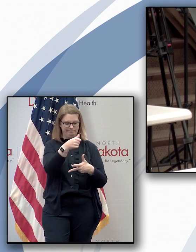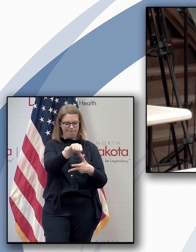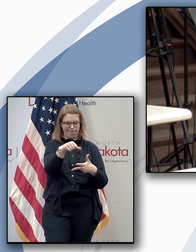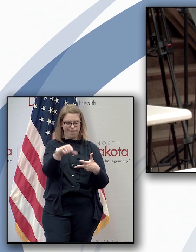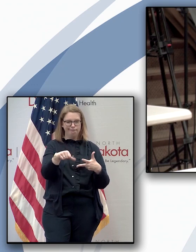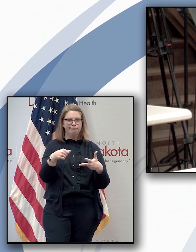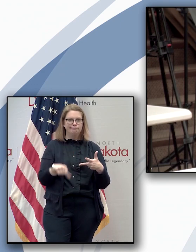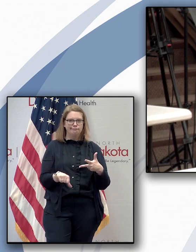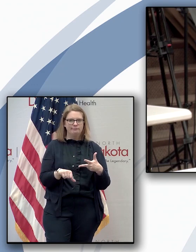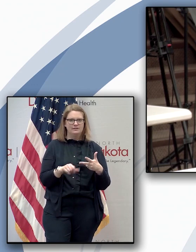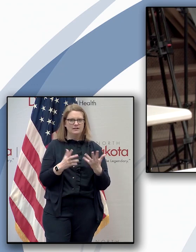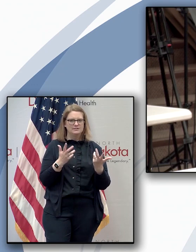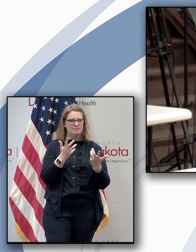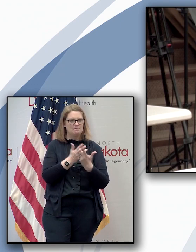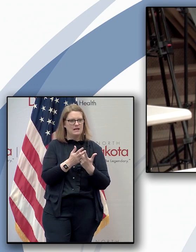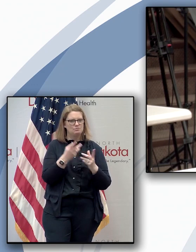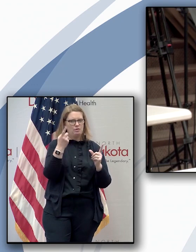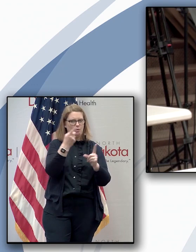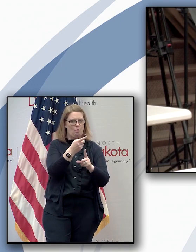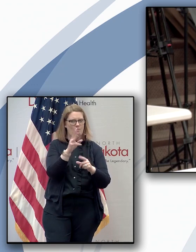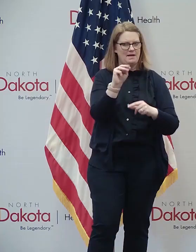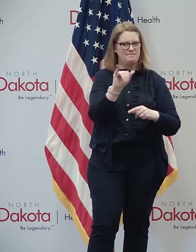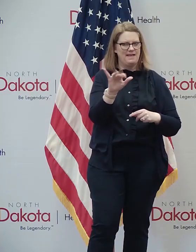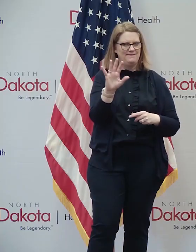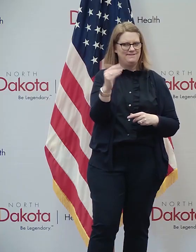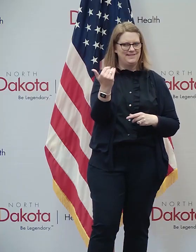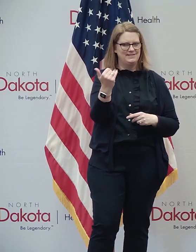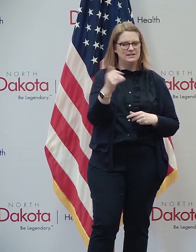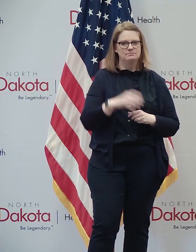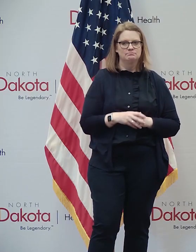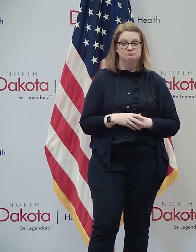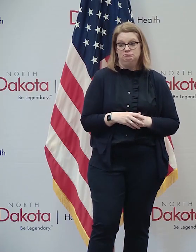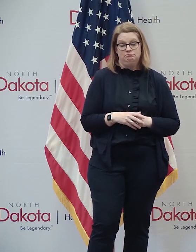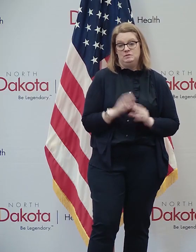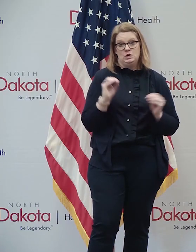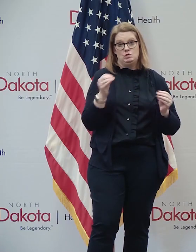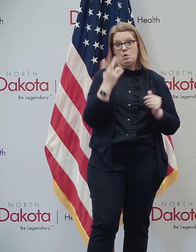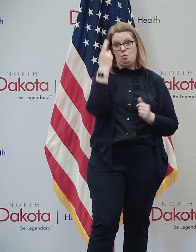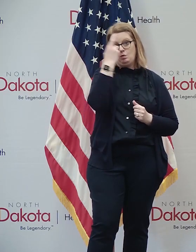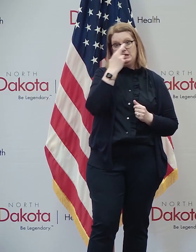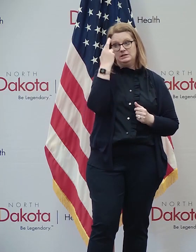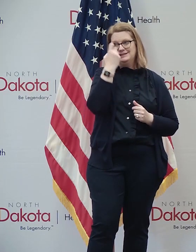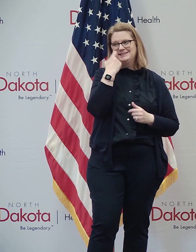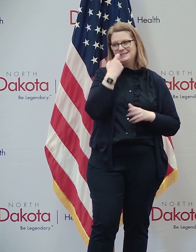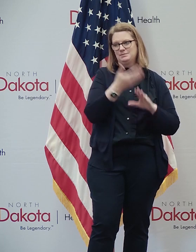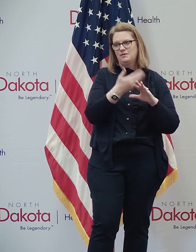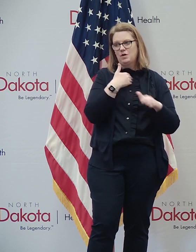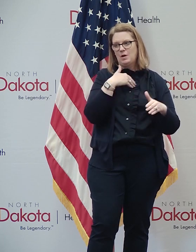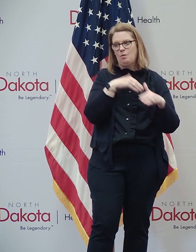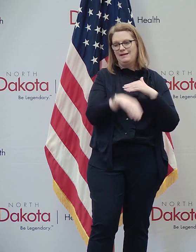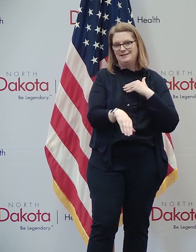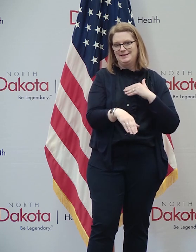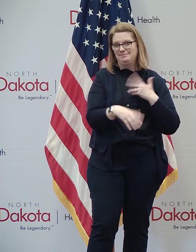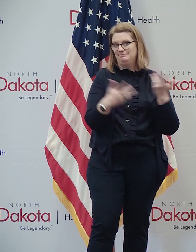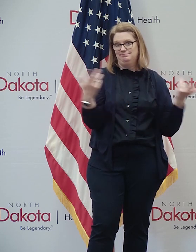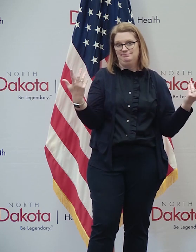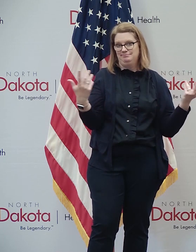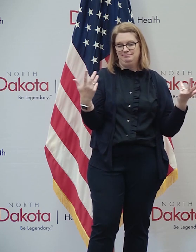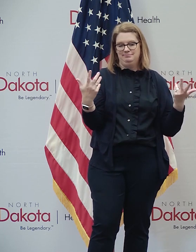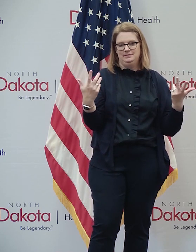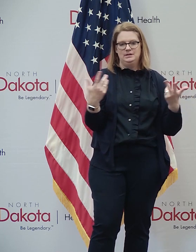in Minot refusing to be tested, and one in Fargo, A, did they give you reasons? B, how does